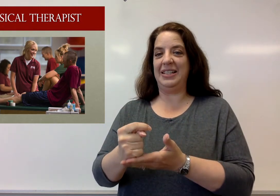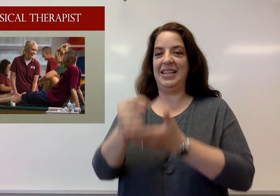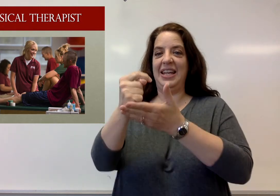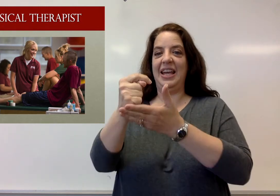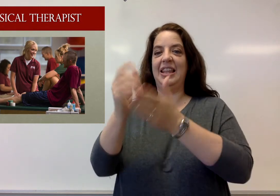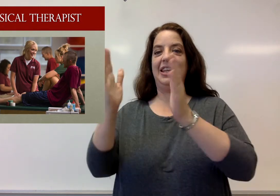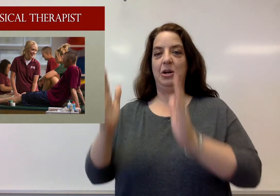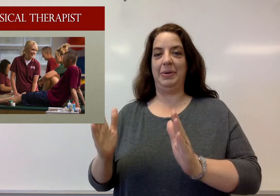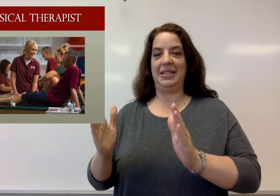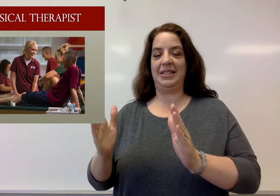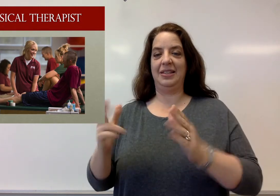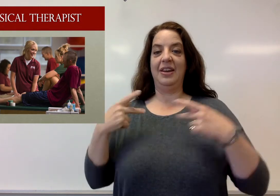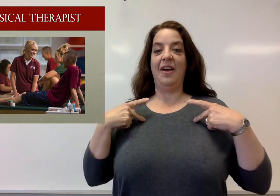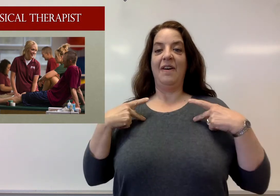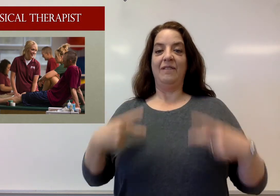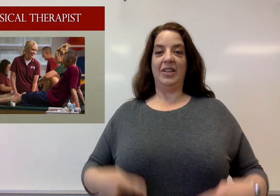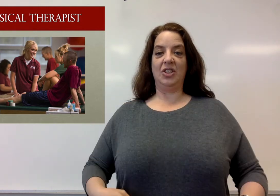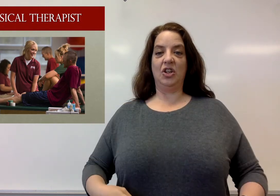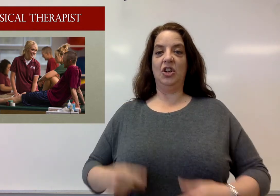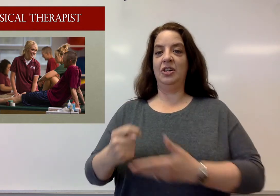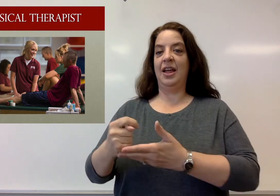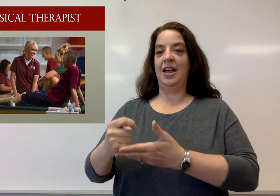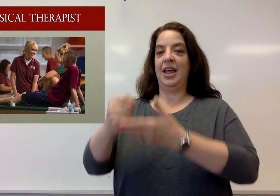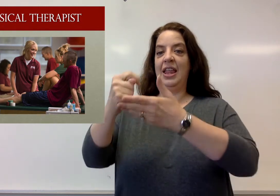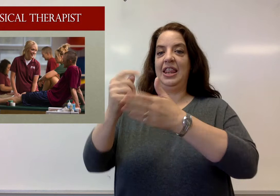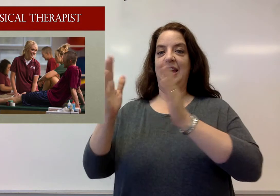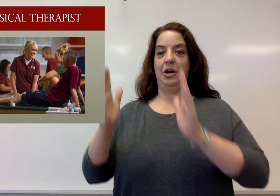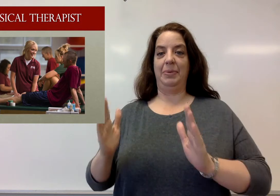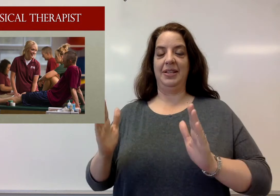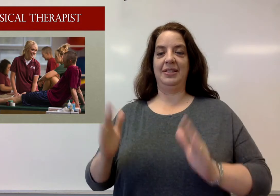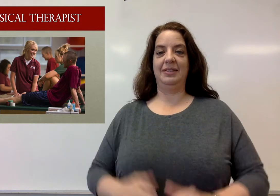T, therapist. Physical therapist.